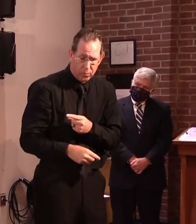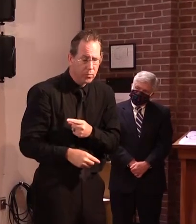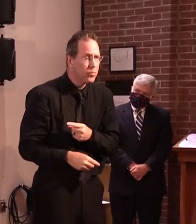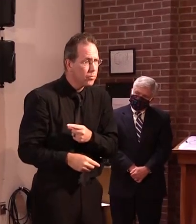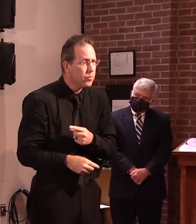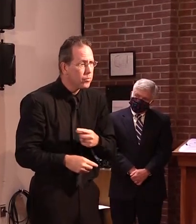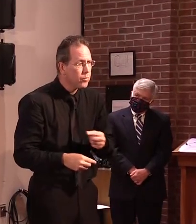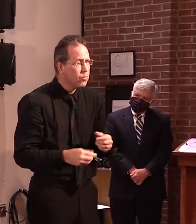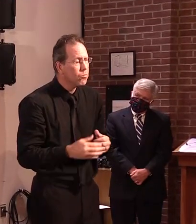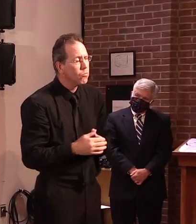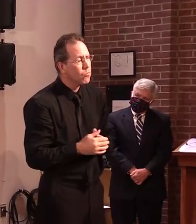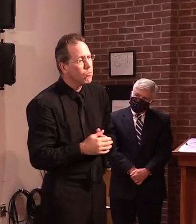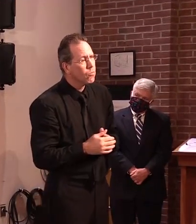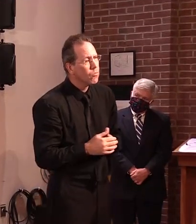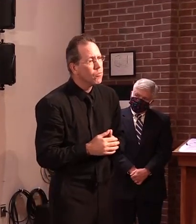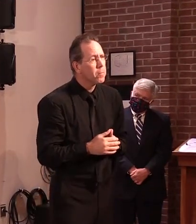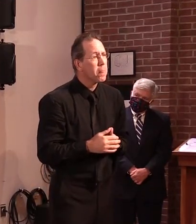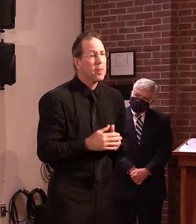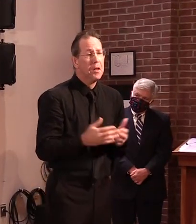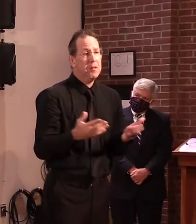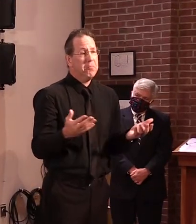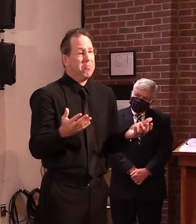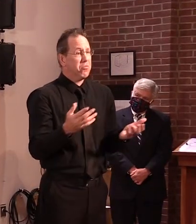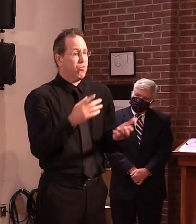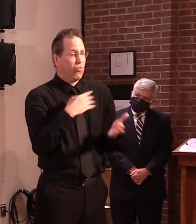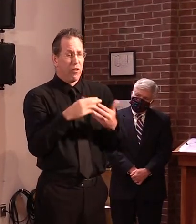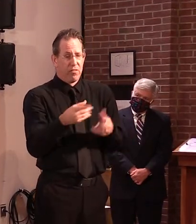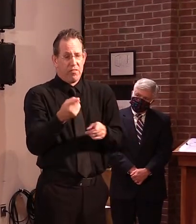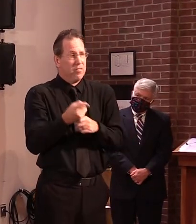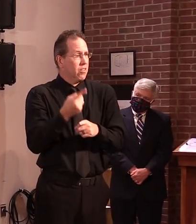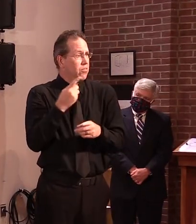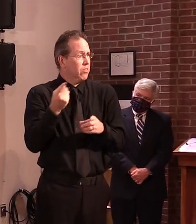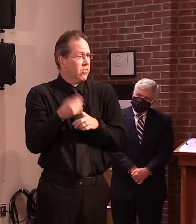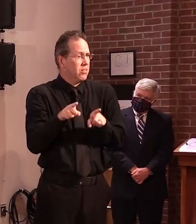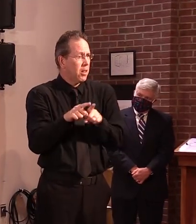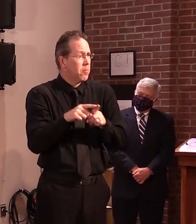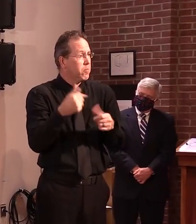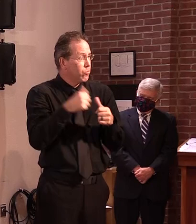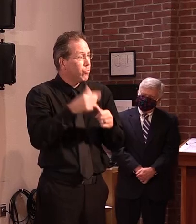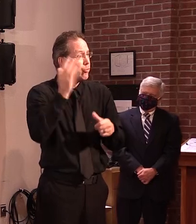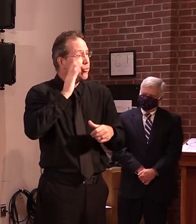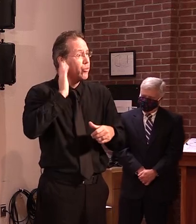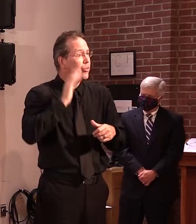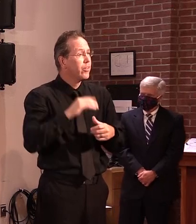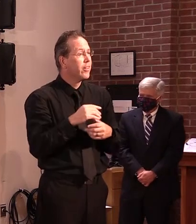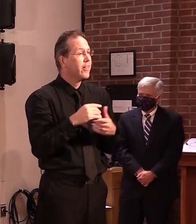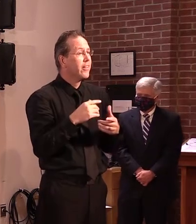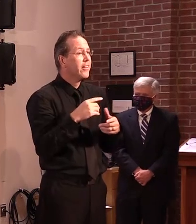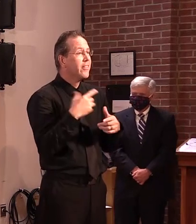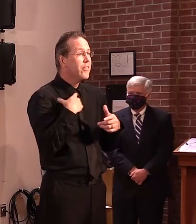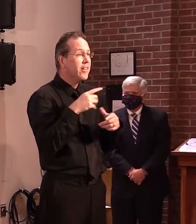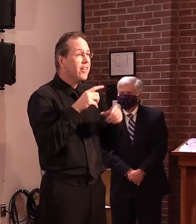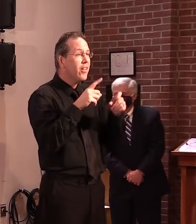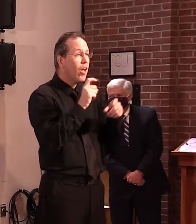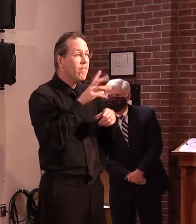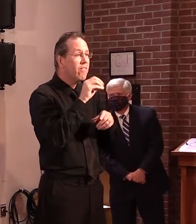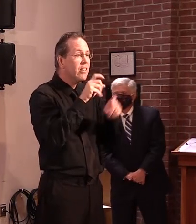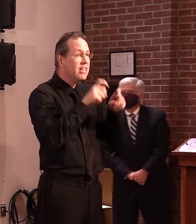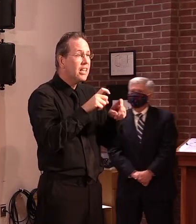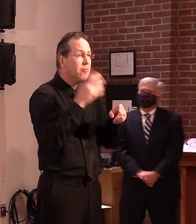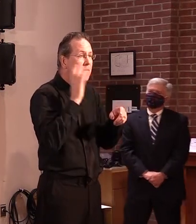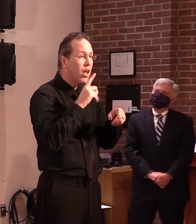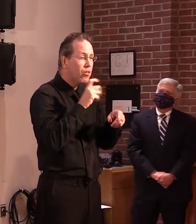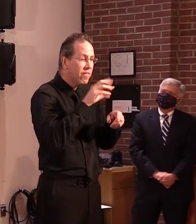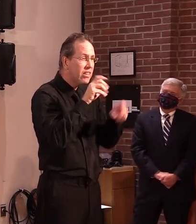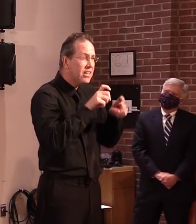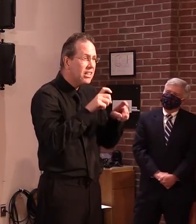Yeah, there's not too much to add to that. You know, we felt really good when we could do 50 tests a day in the beginning. That was like a landmark goal